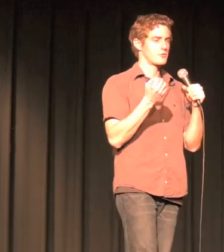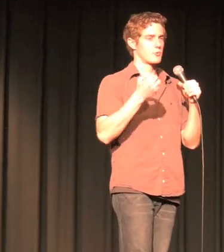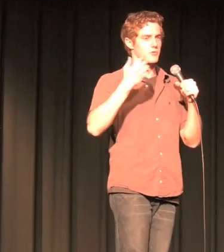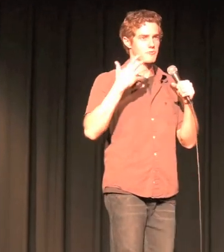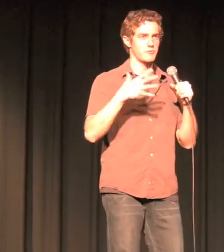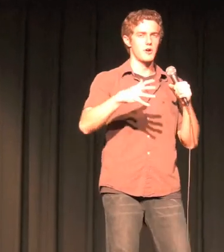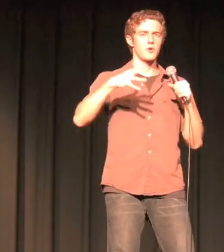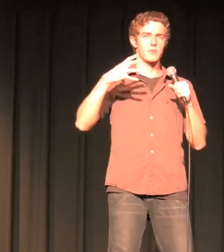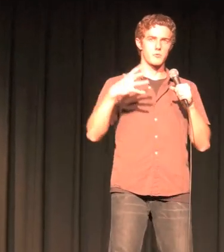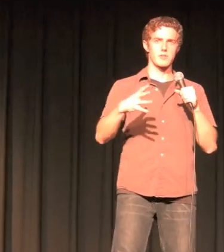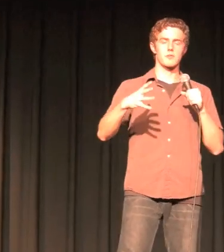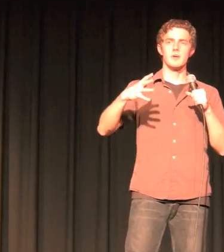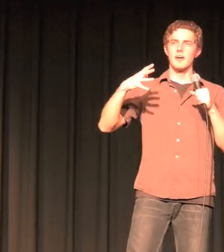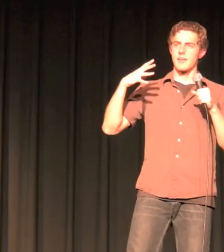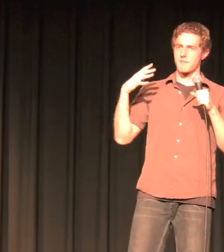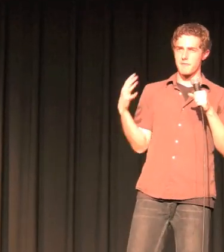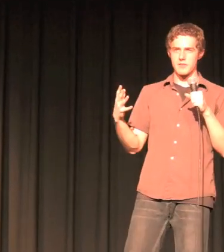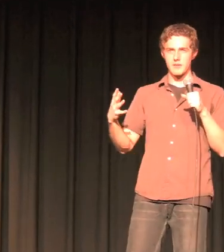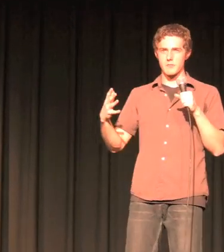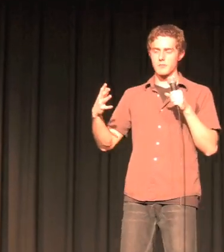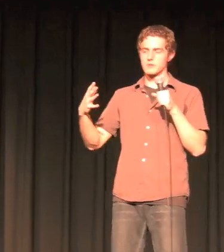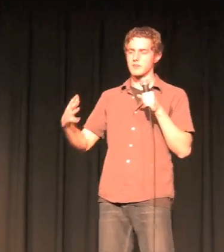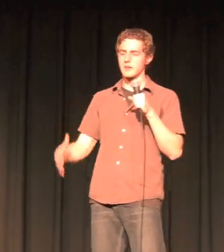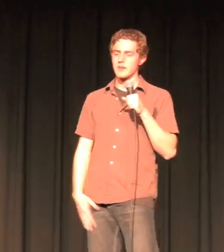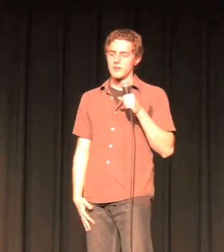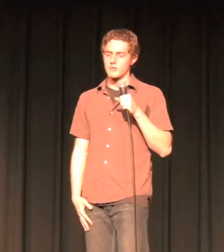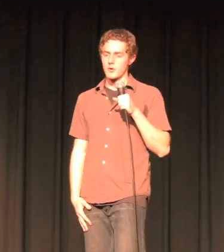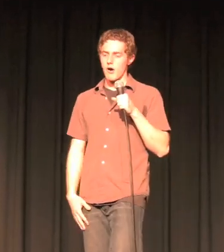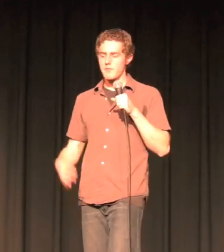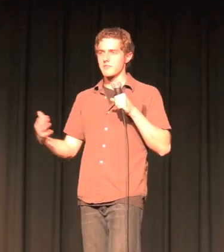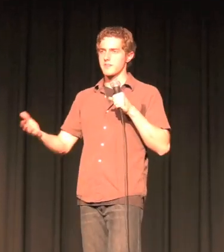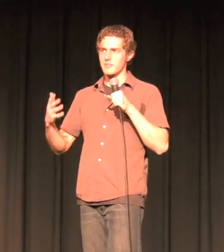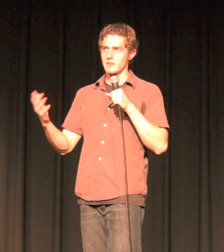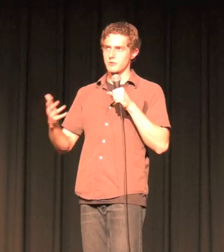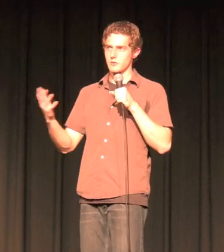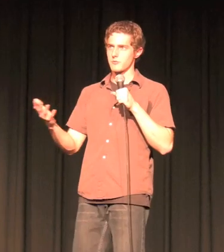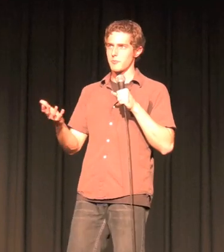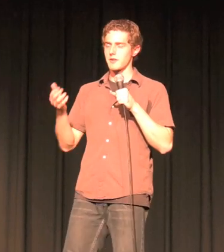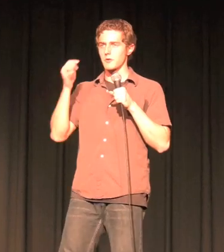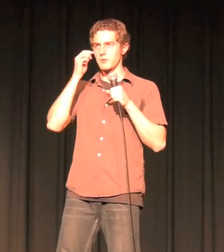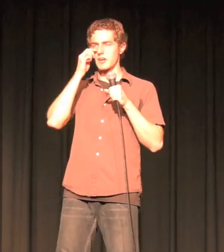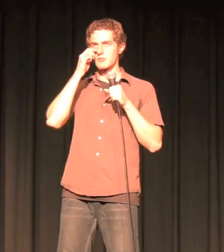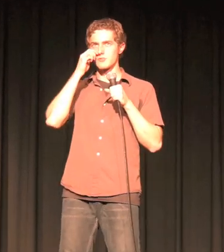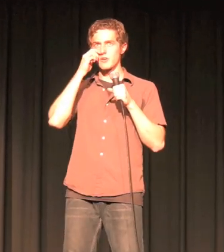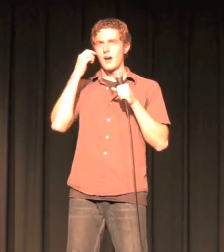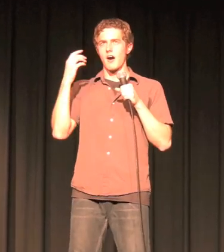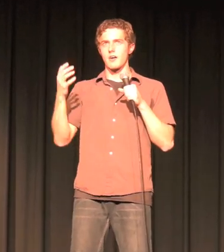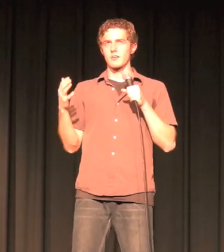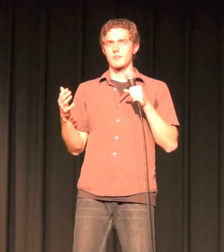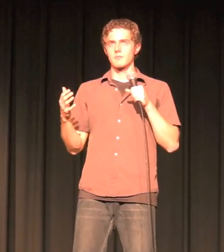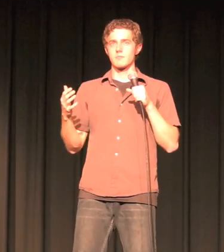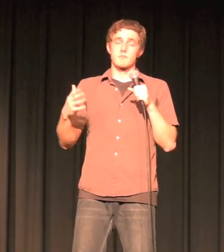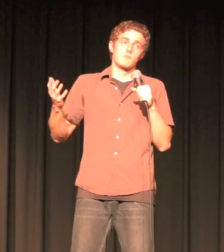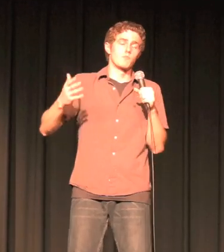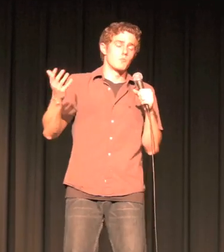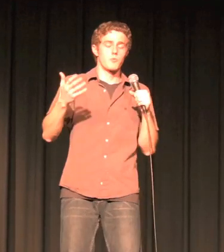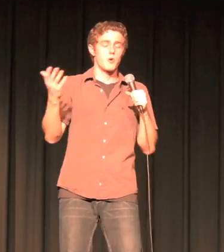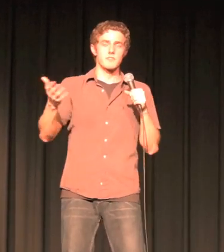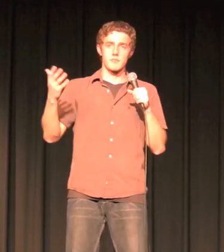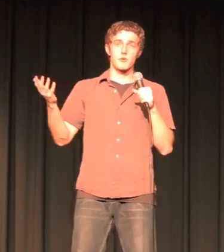toward the flow and the rhythm and the feeling of music. So often the signs I choose for my interpretations are ones that, for a